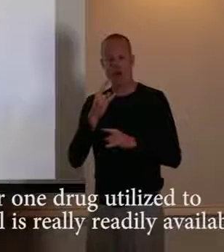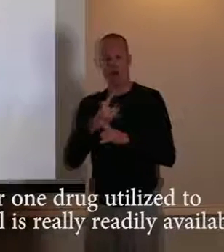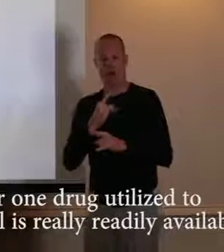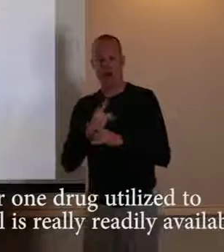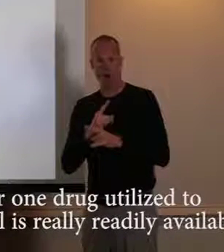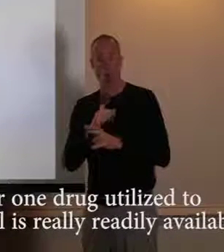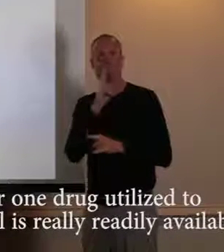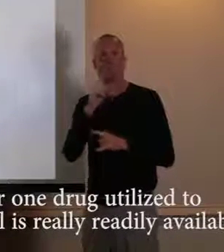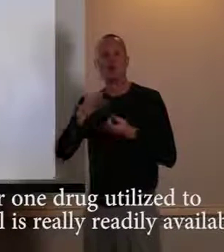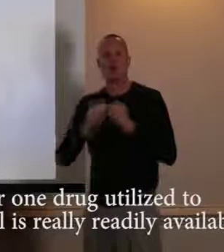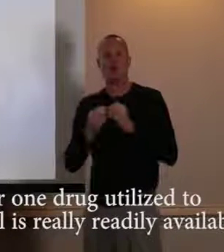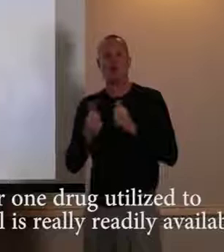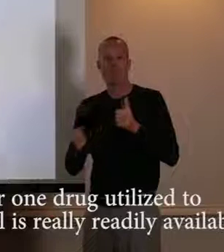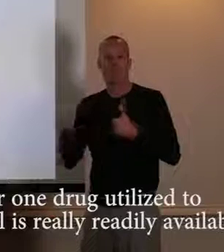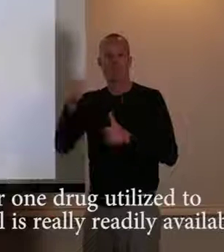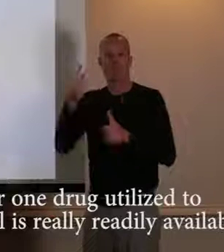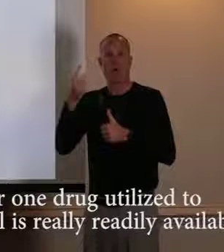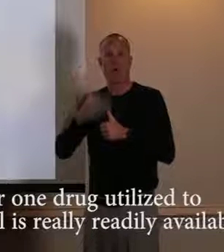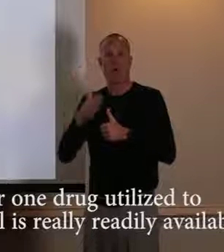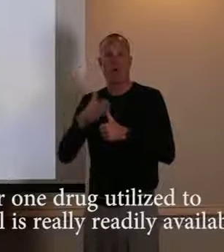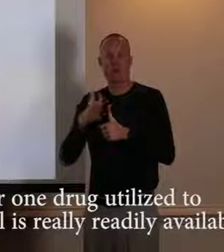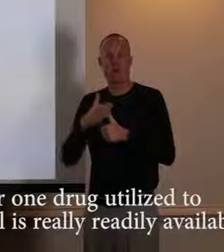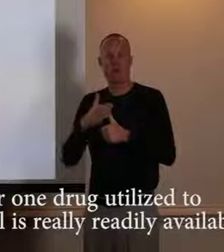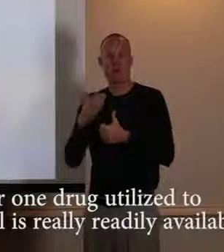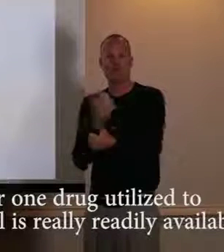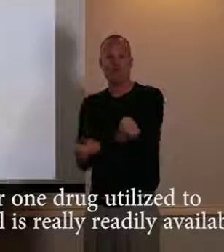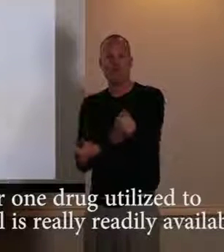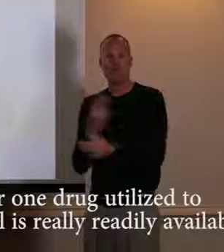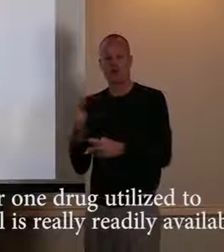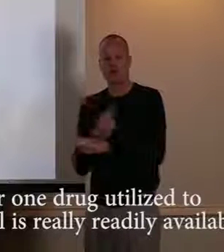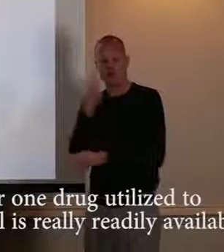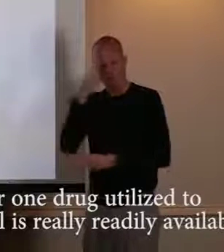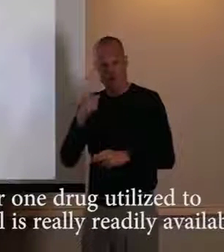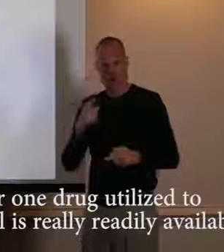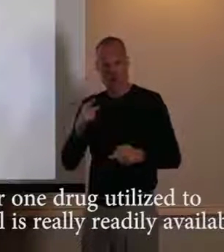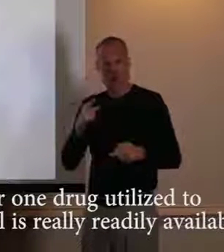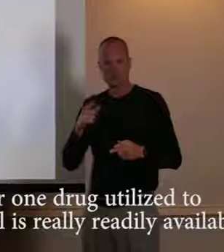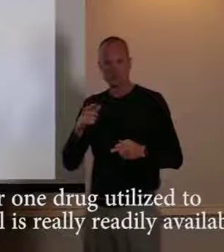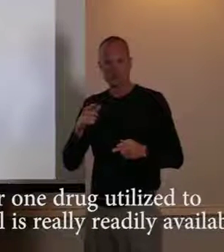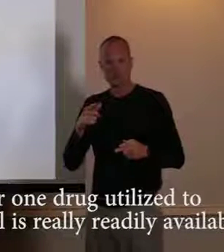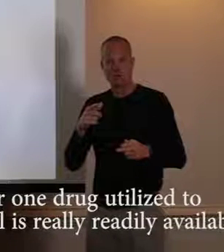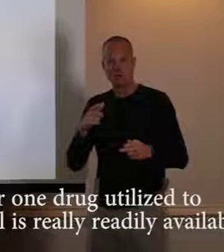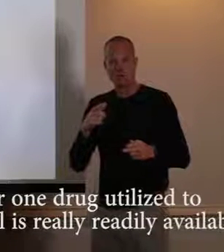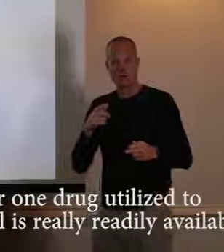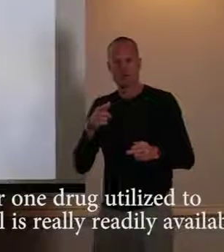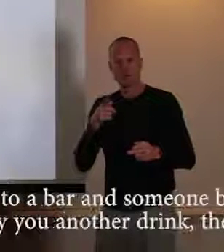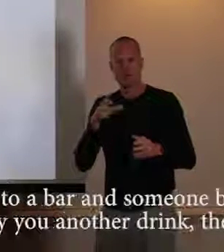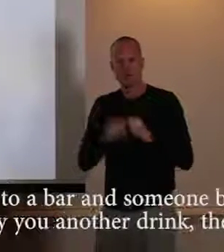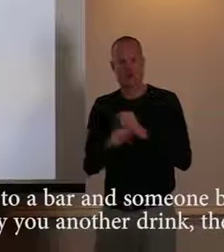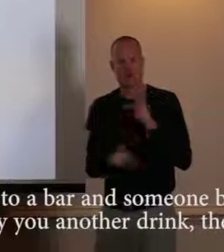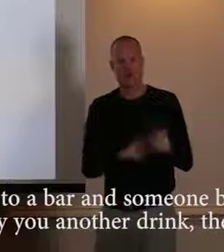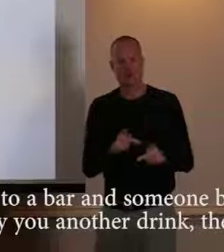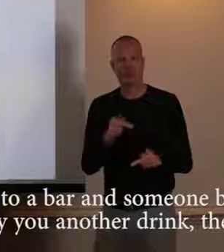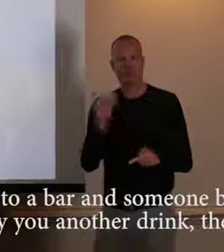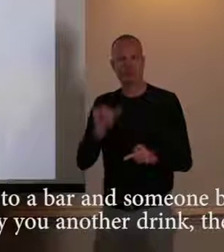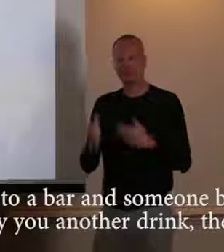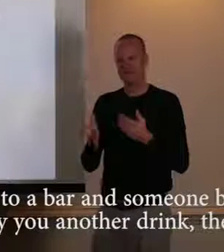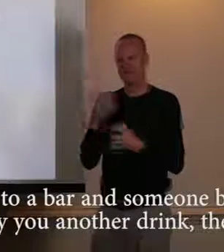#1 drug utilized to assault people because alcohol is really readily available. It's easy to get. It's easy to